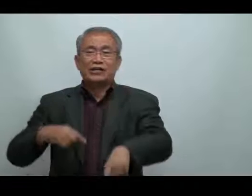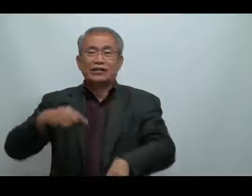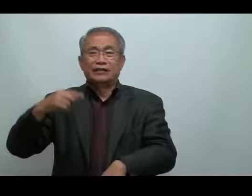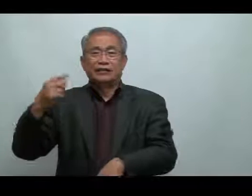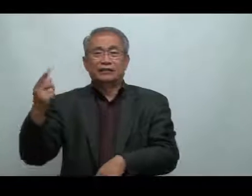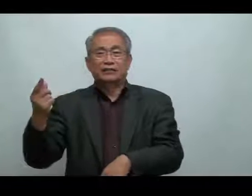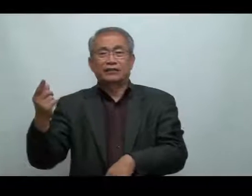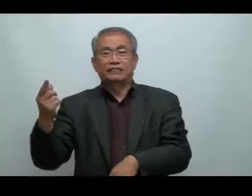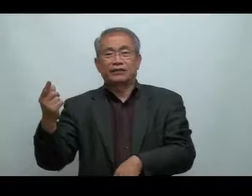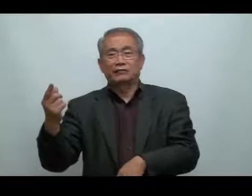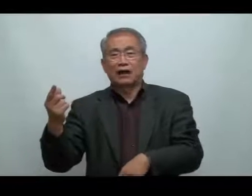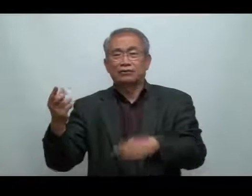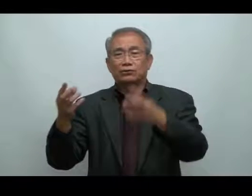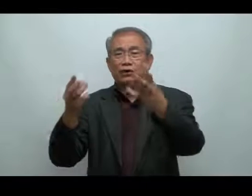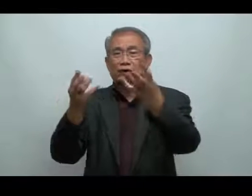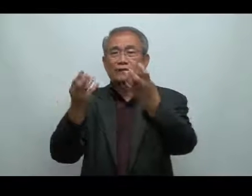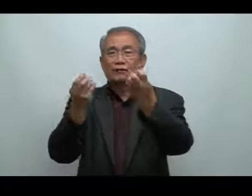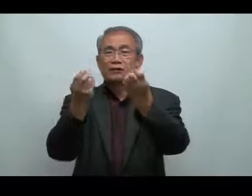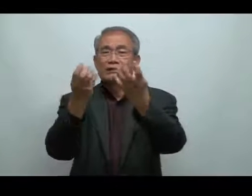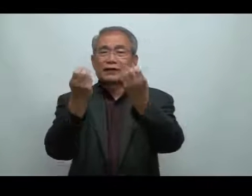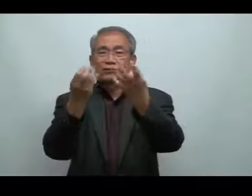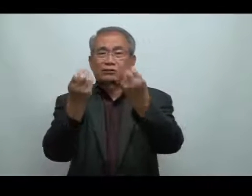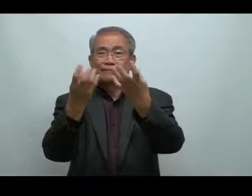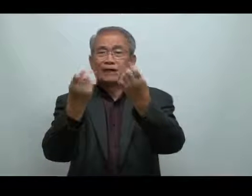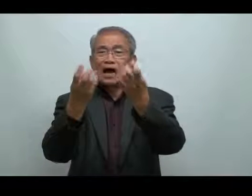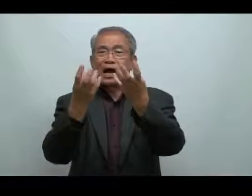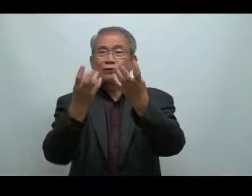in the next video, I will talk about diction, how